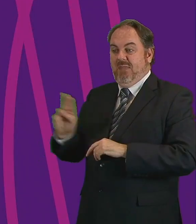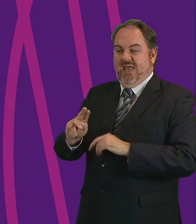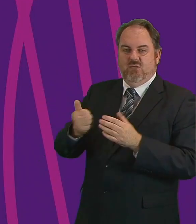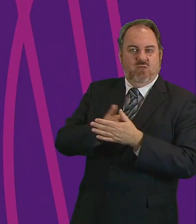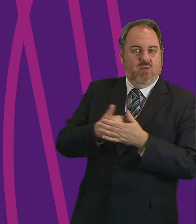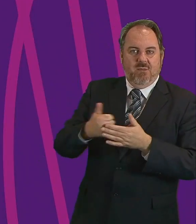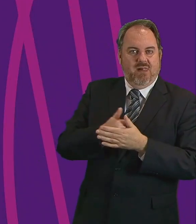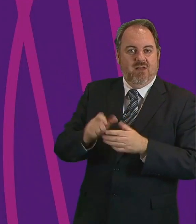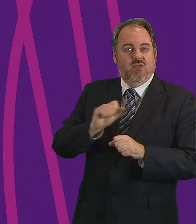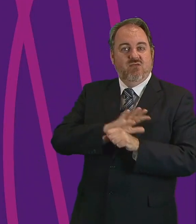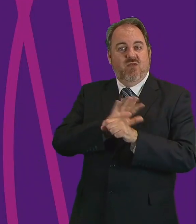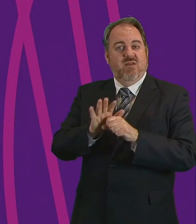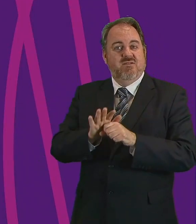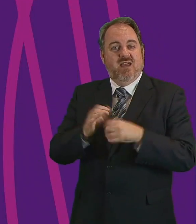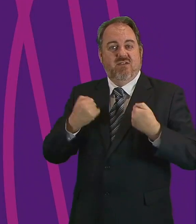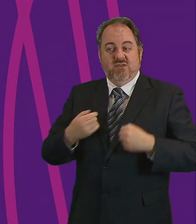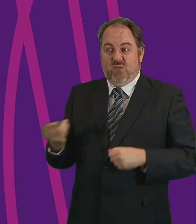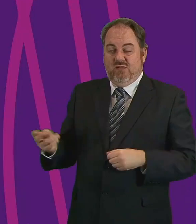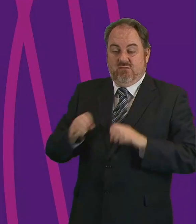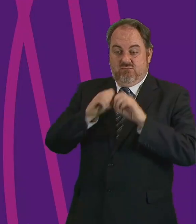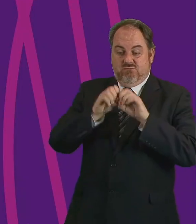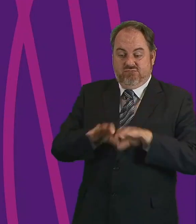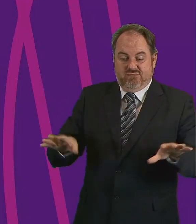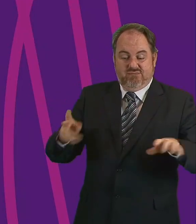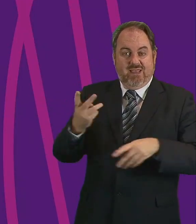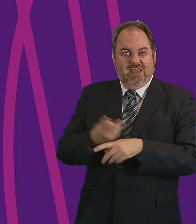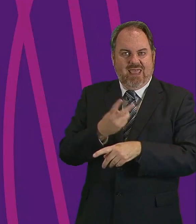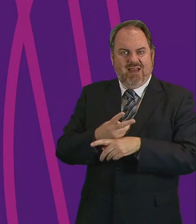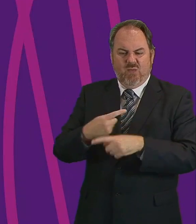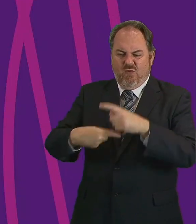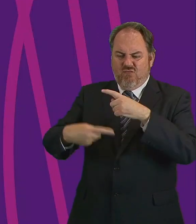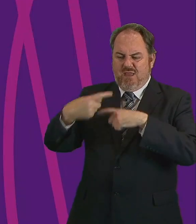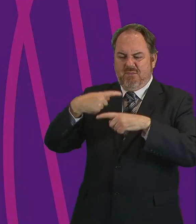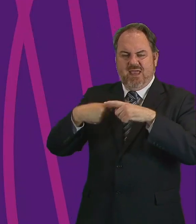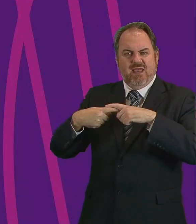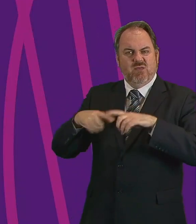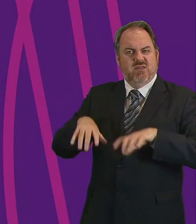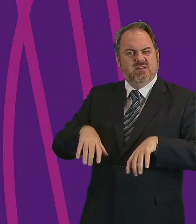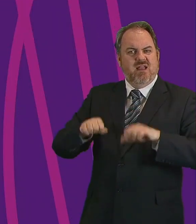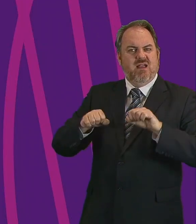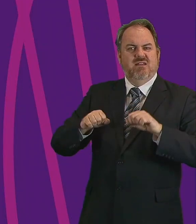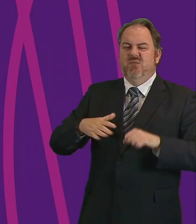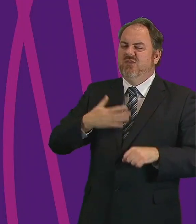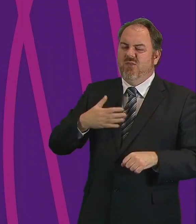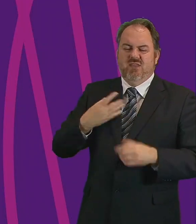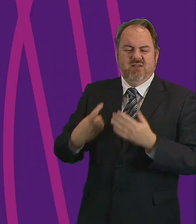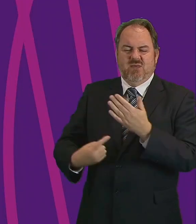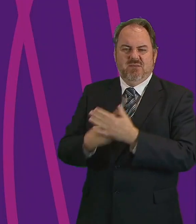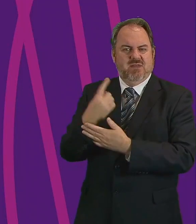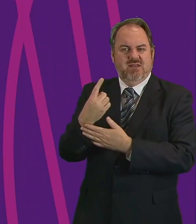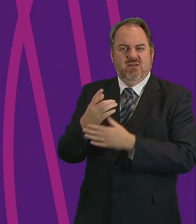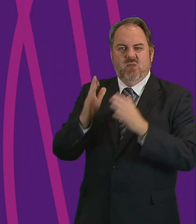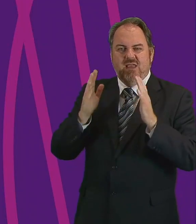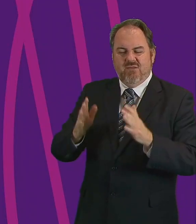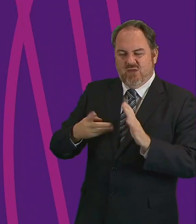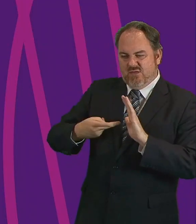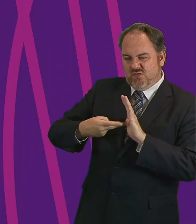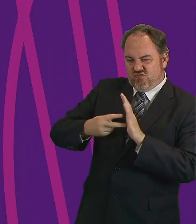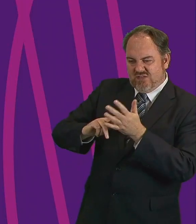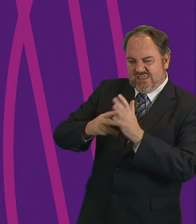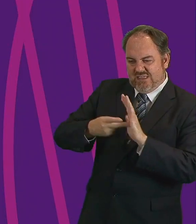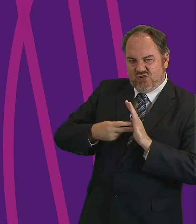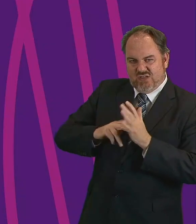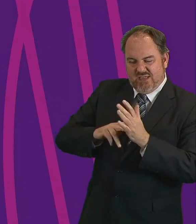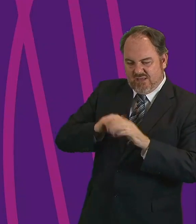just prove to be a false economy. We will be right back to square one. So we have to have that strategic view,